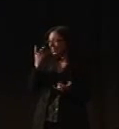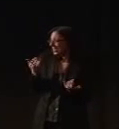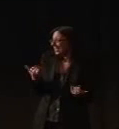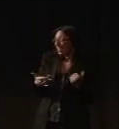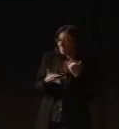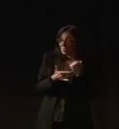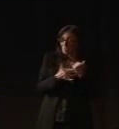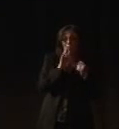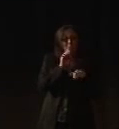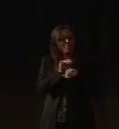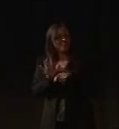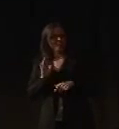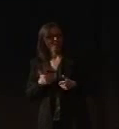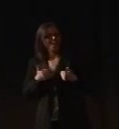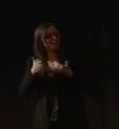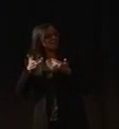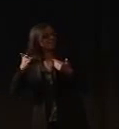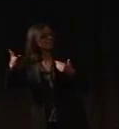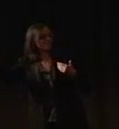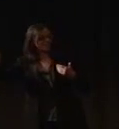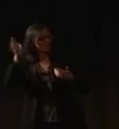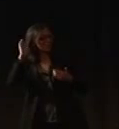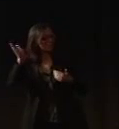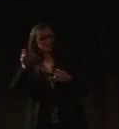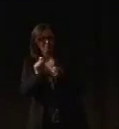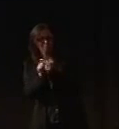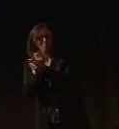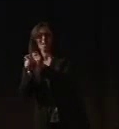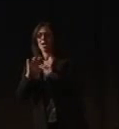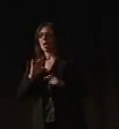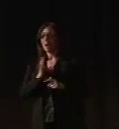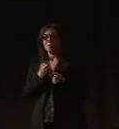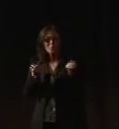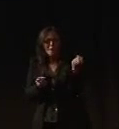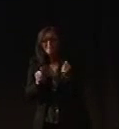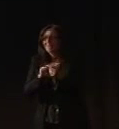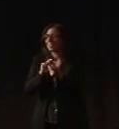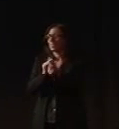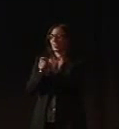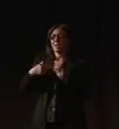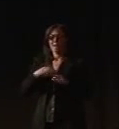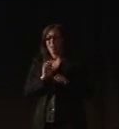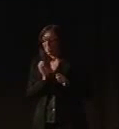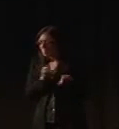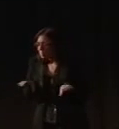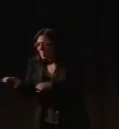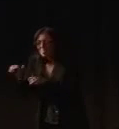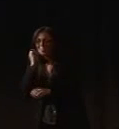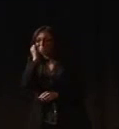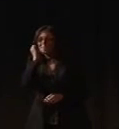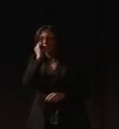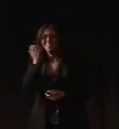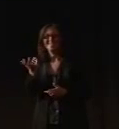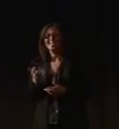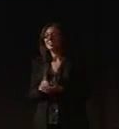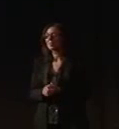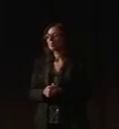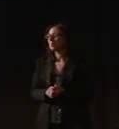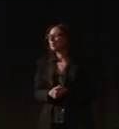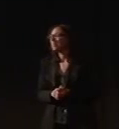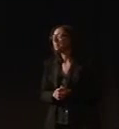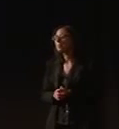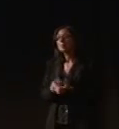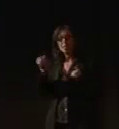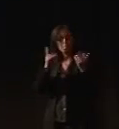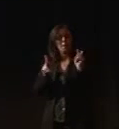Many non-scientists may think that basic research needed for understanding the mind is irrelevant for